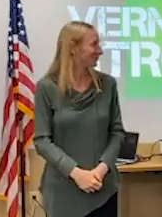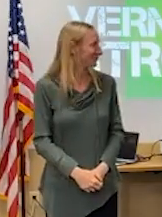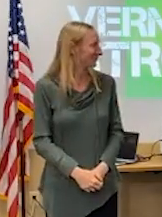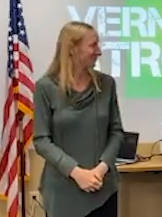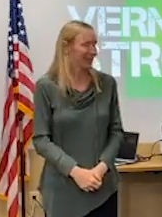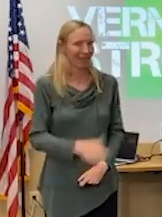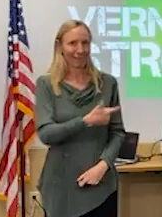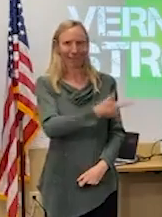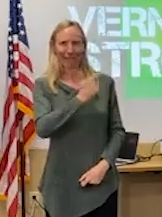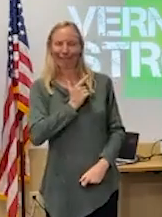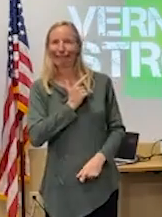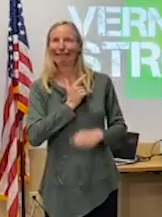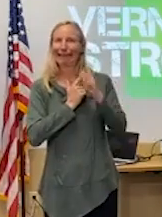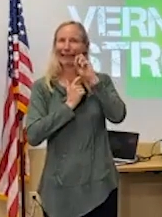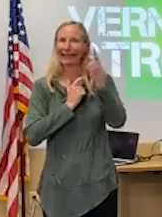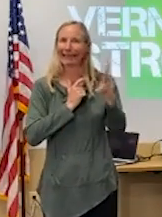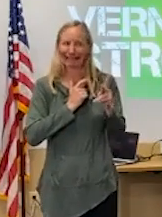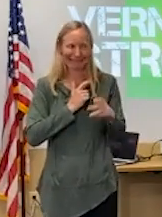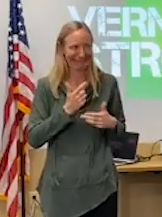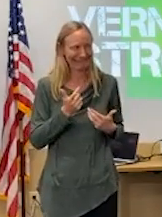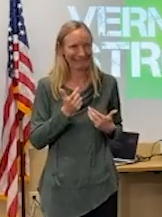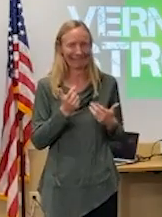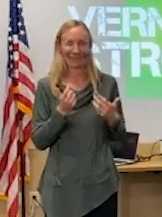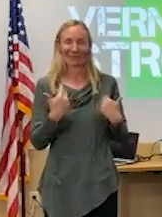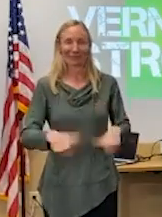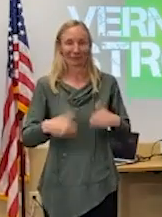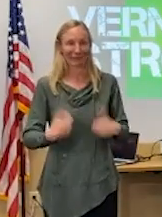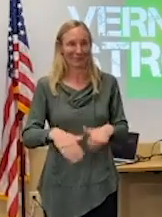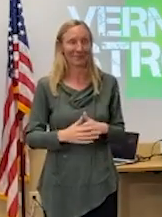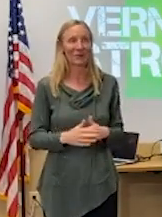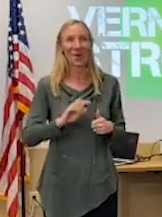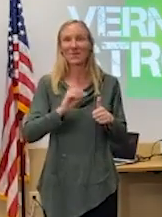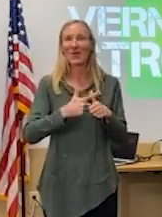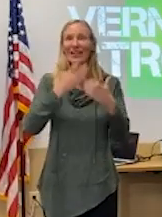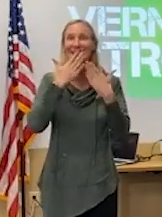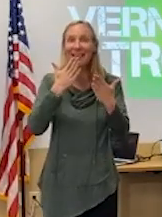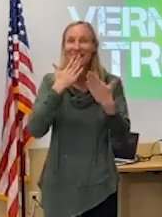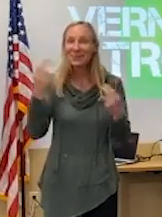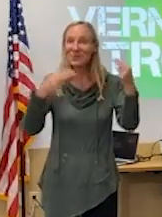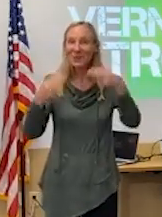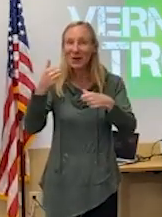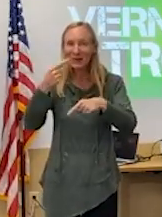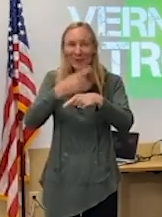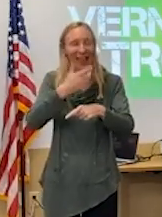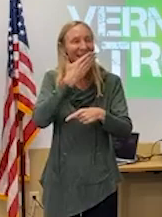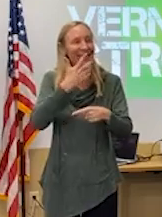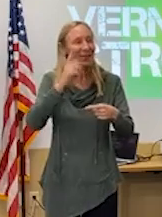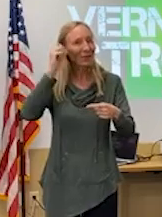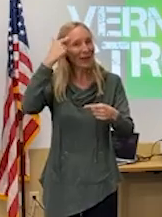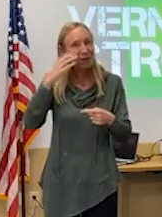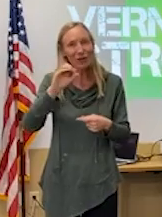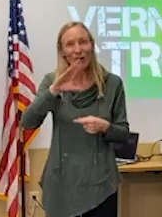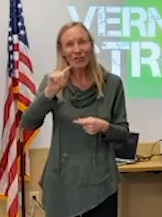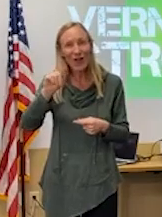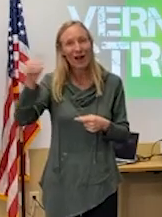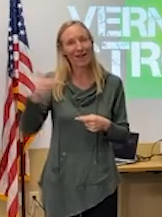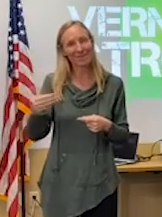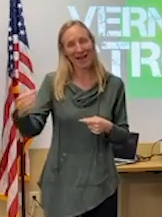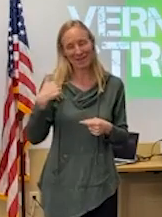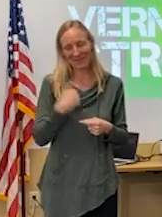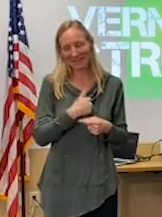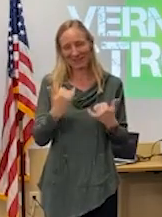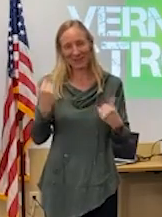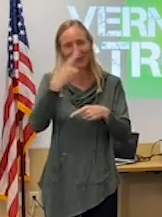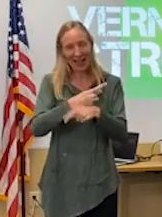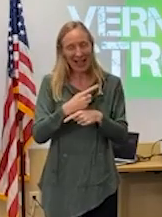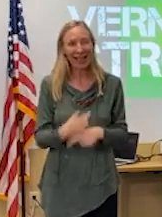It's a tough act to follow. First and foremost, thank you all for being here. Thank you, Governor Scott, for inviting me today. Thank